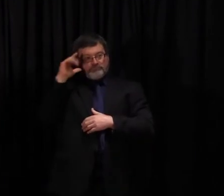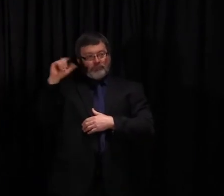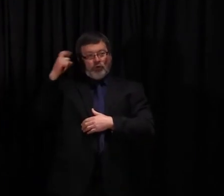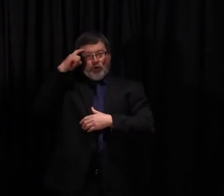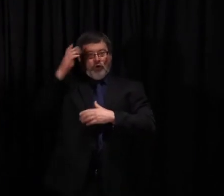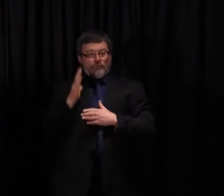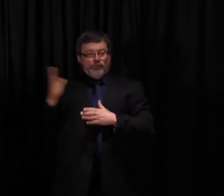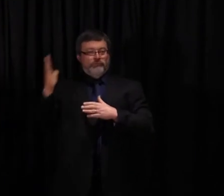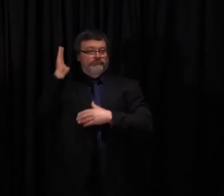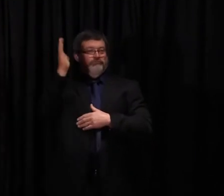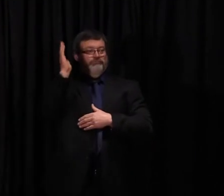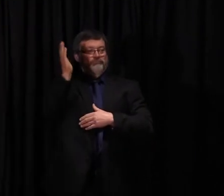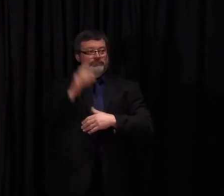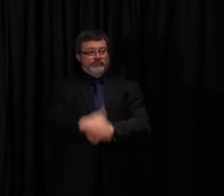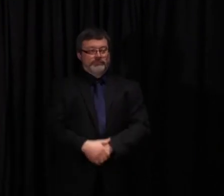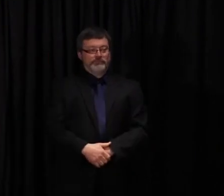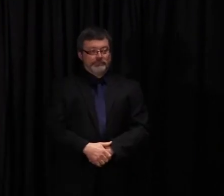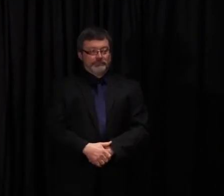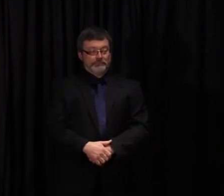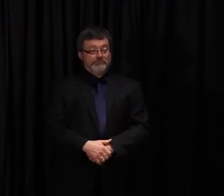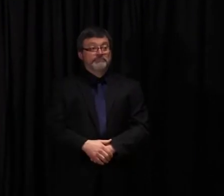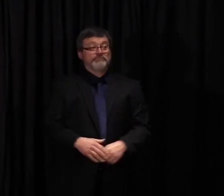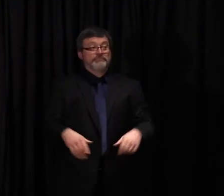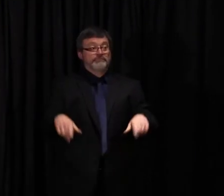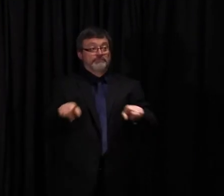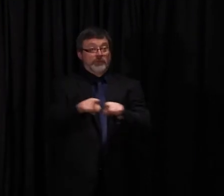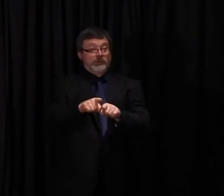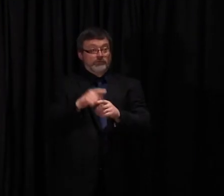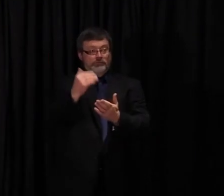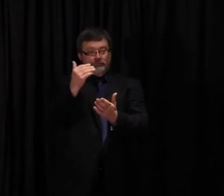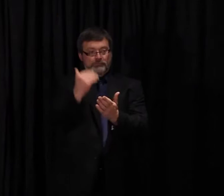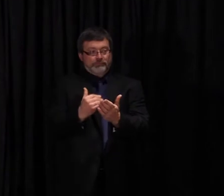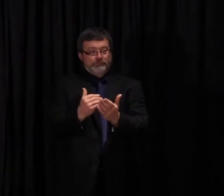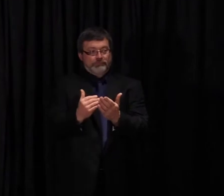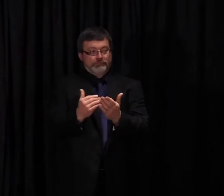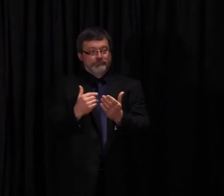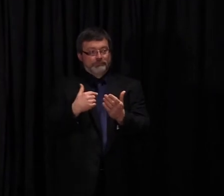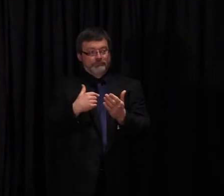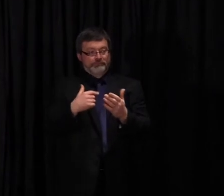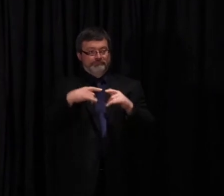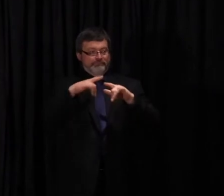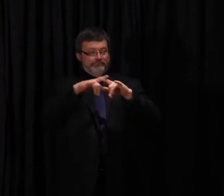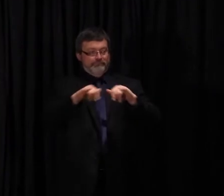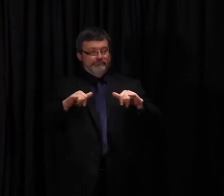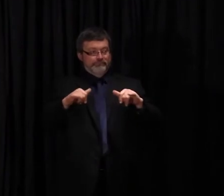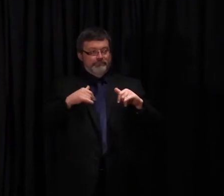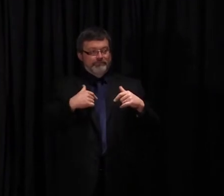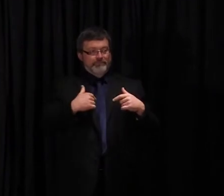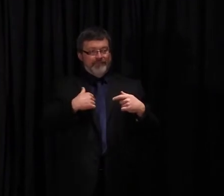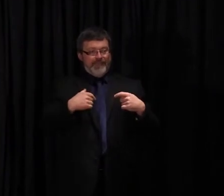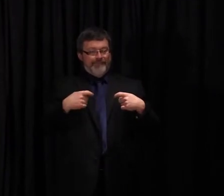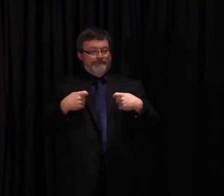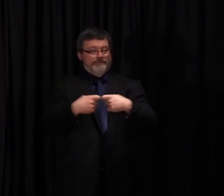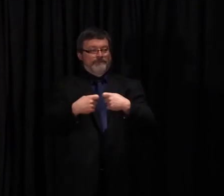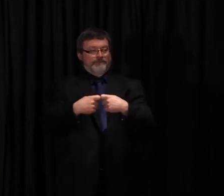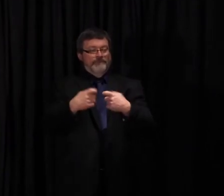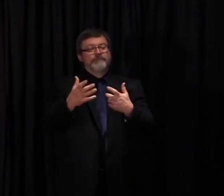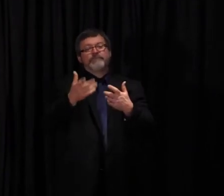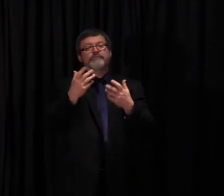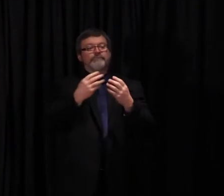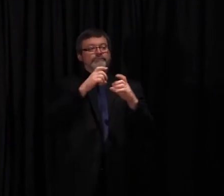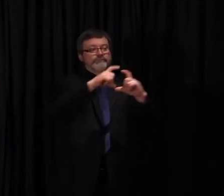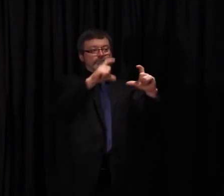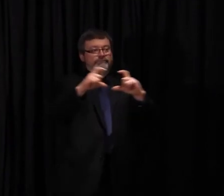be it further resolved that the joint assembly shall be concurrently conducted electronically such that members of the joint